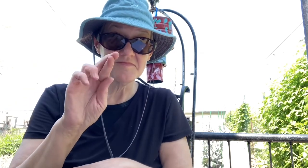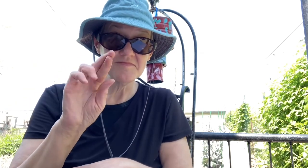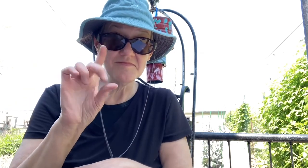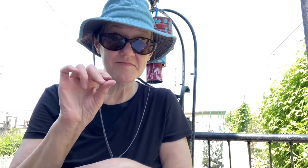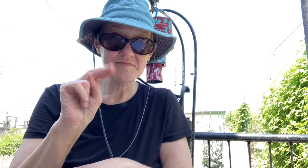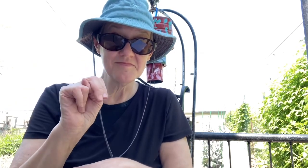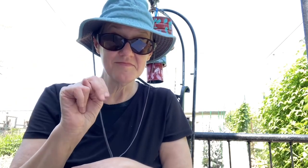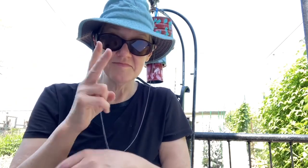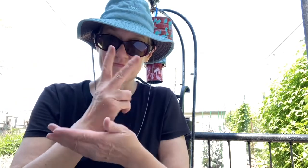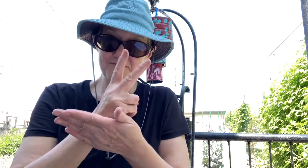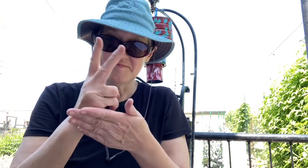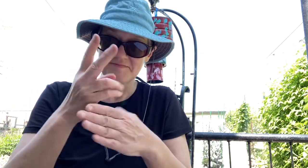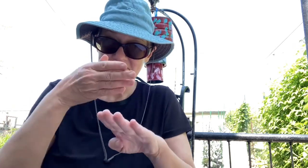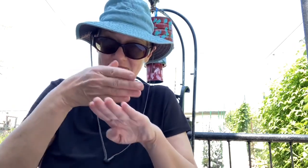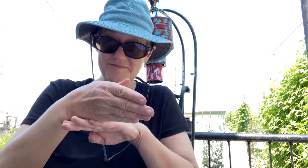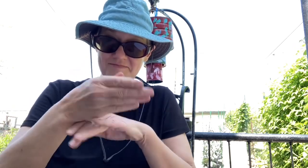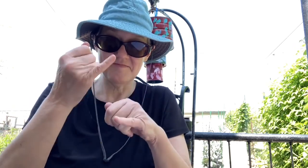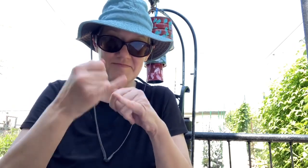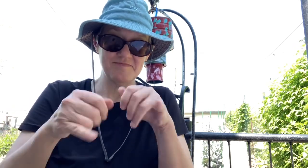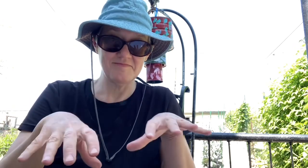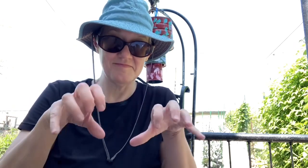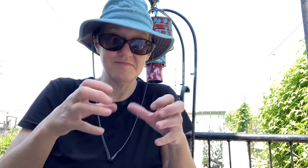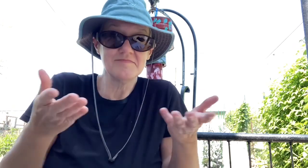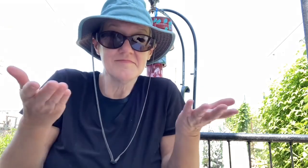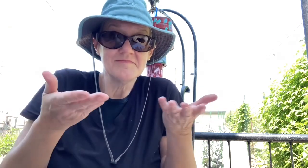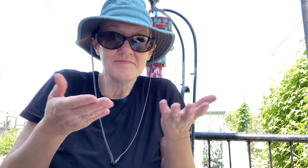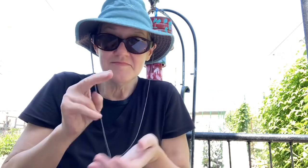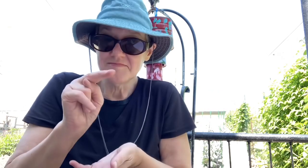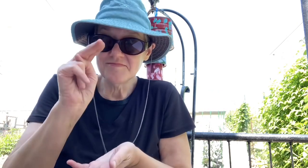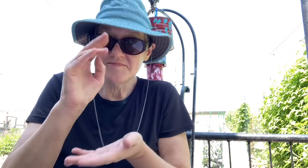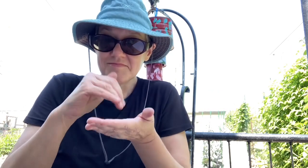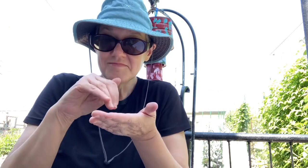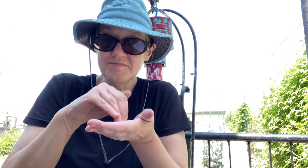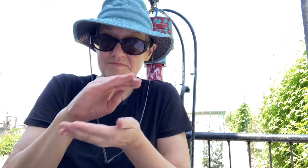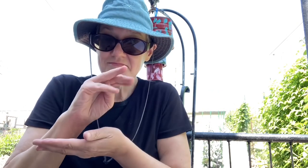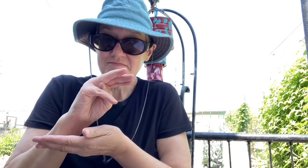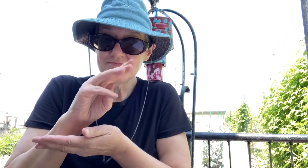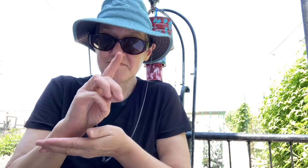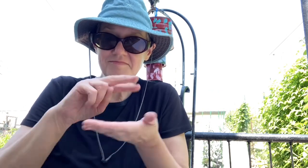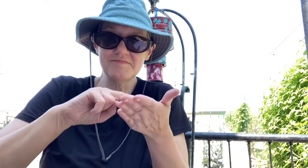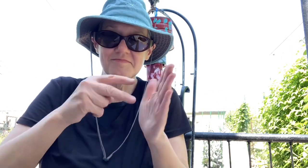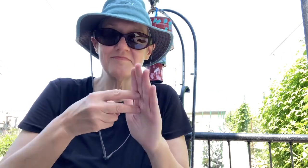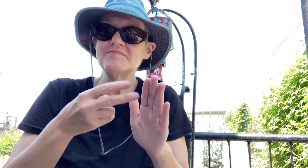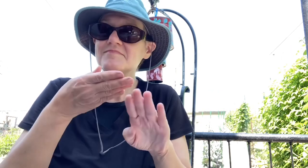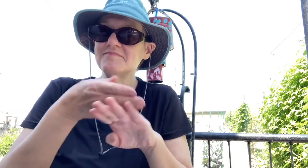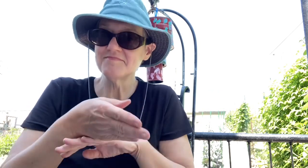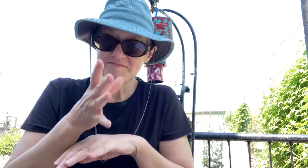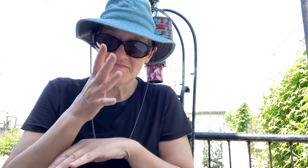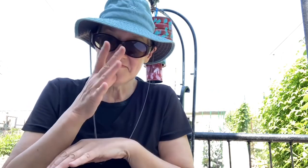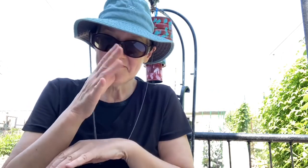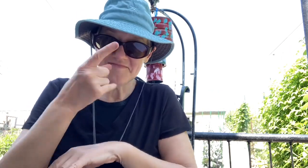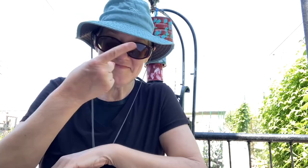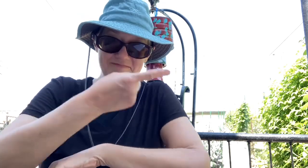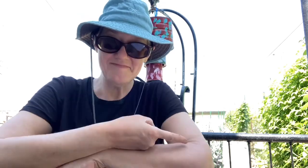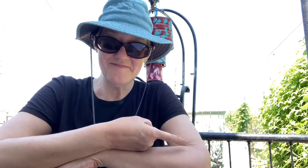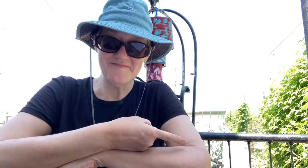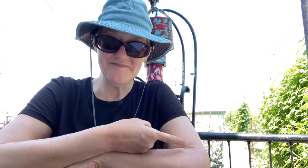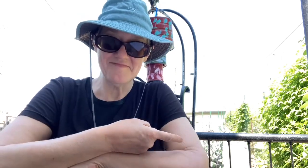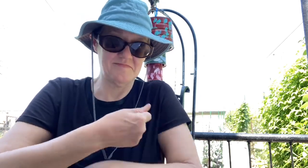them into the garden 2 weeks after the last frost here in north central Maryland. That means after Mother's